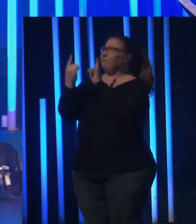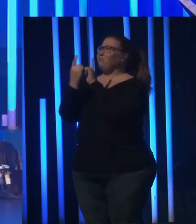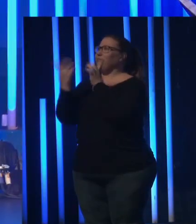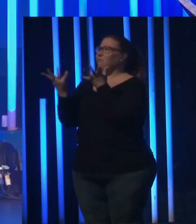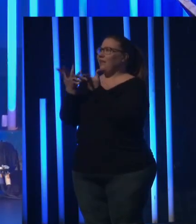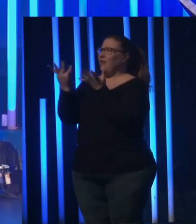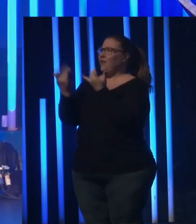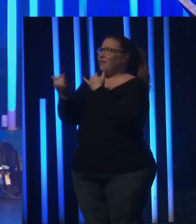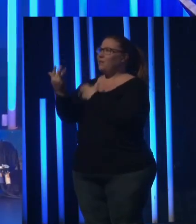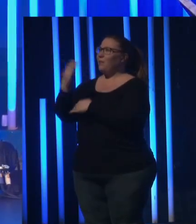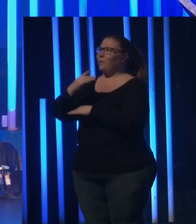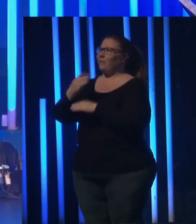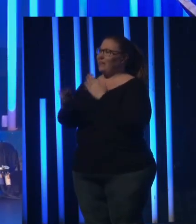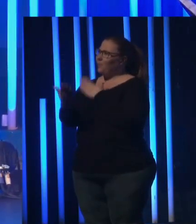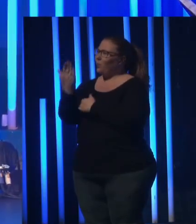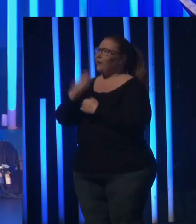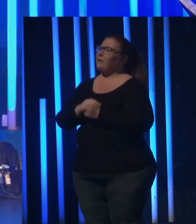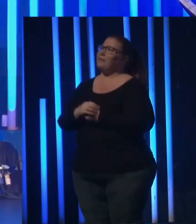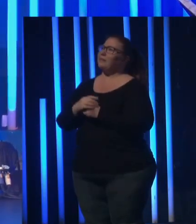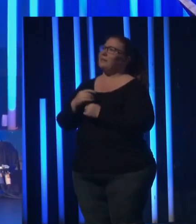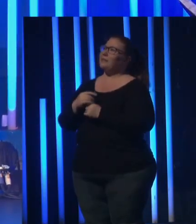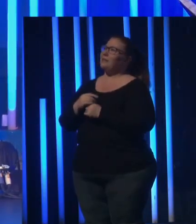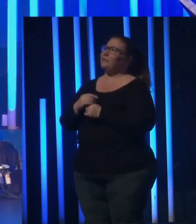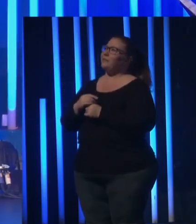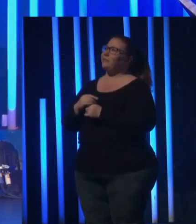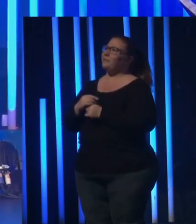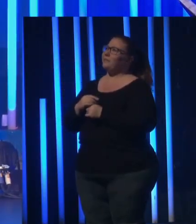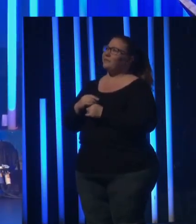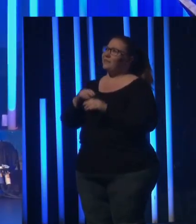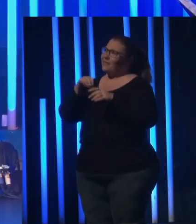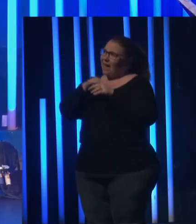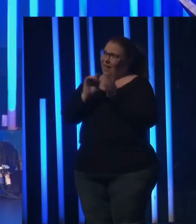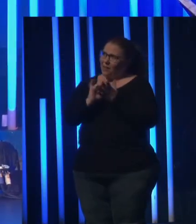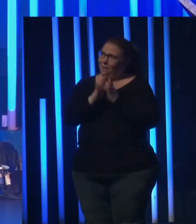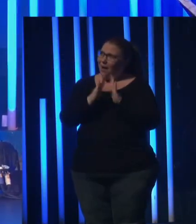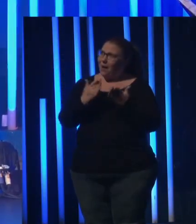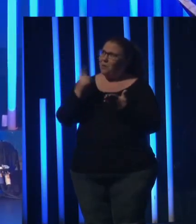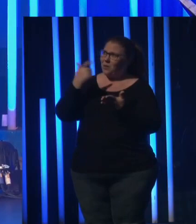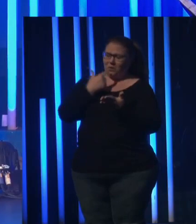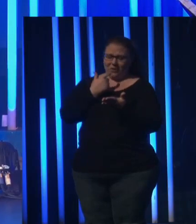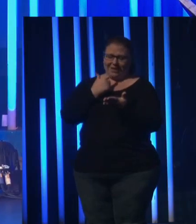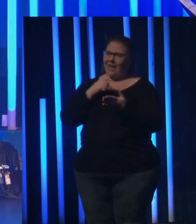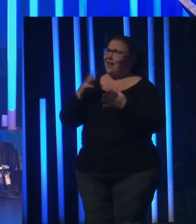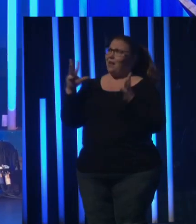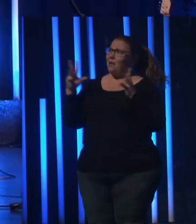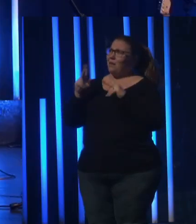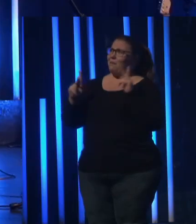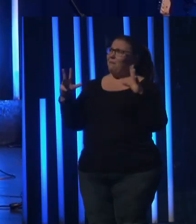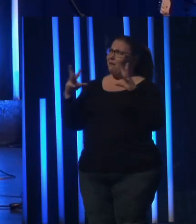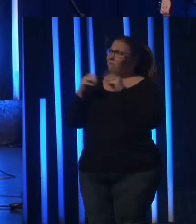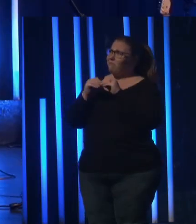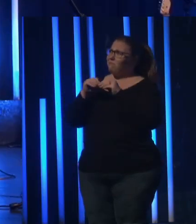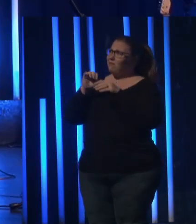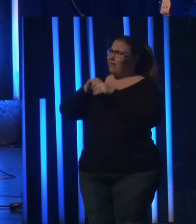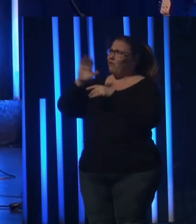morning. You teach us in your word that where two or three are gathered, that you're in your name, that you're here with us. Father, therefore,